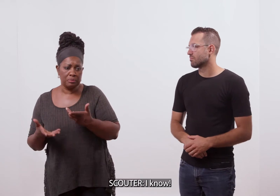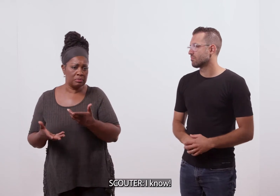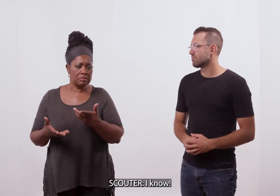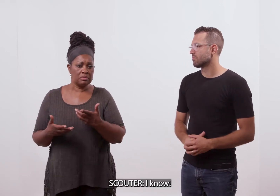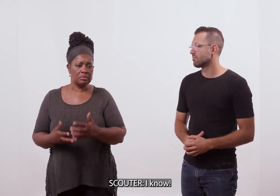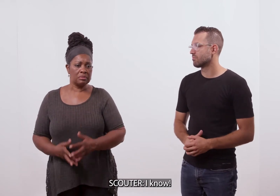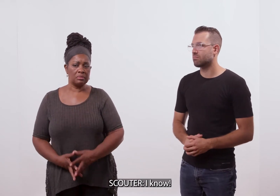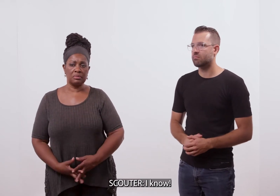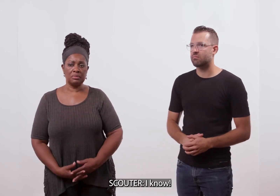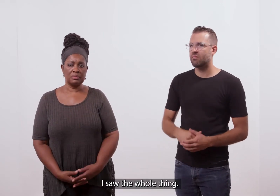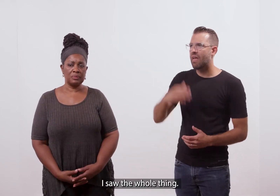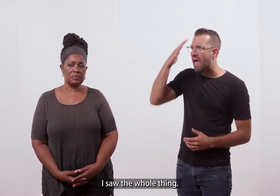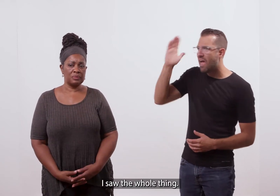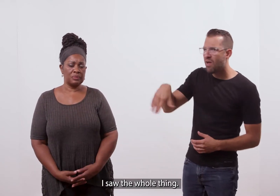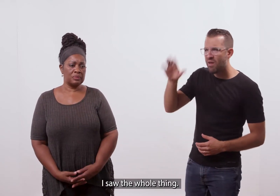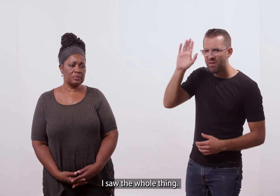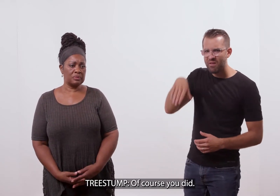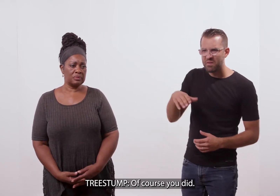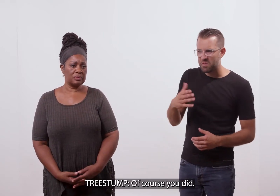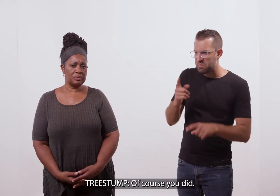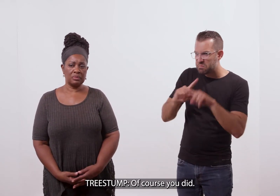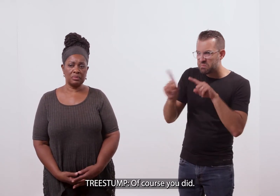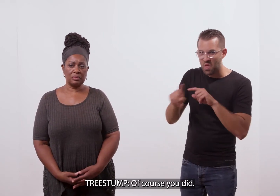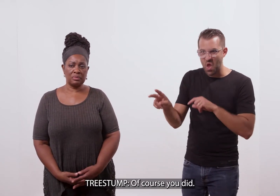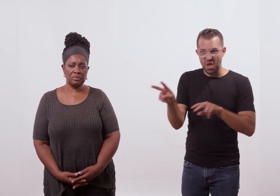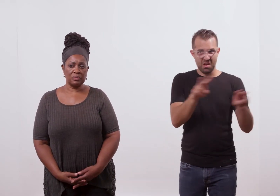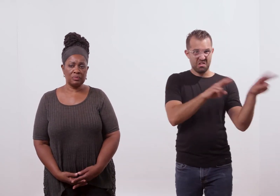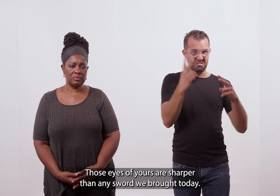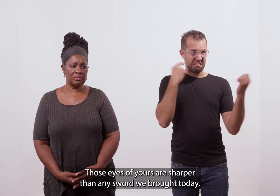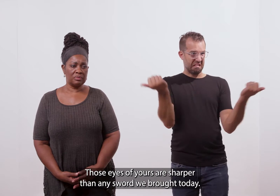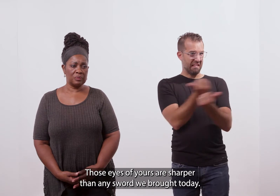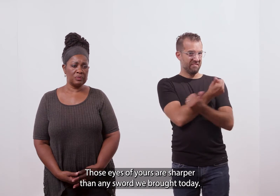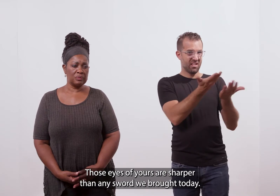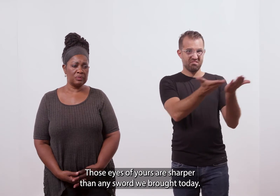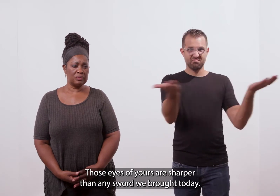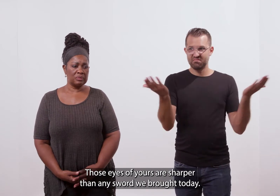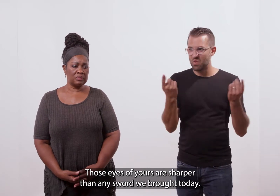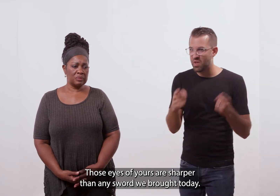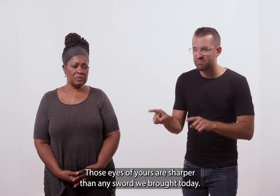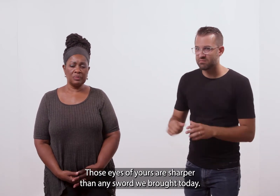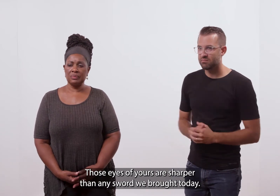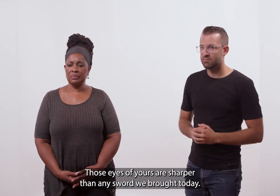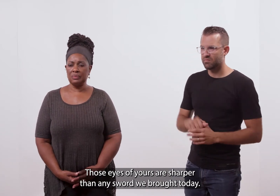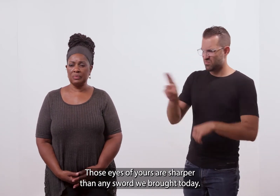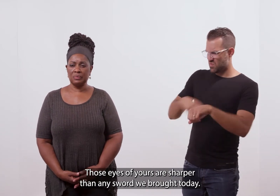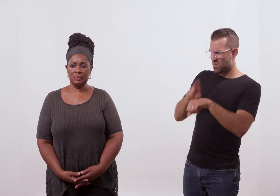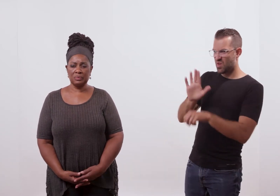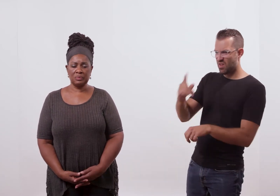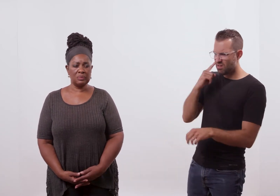I know. I saw the whole thing. Of course you did. Those eyes of yours are sharper than any sword we brought